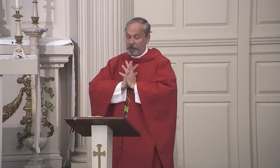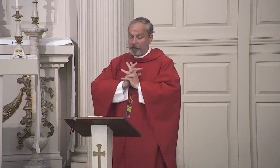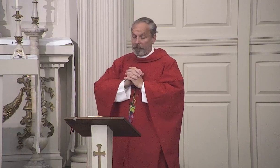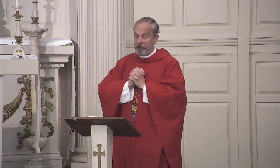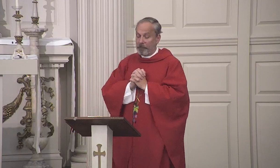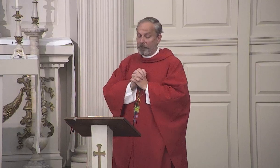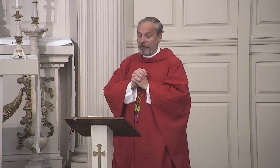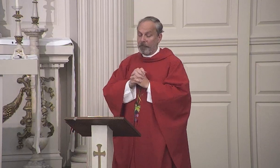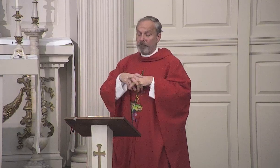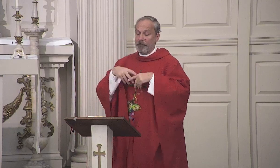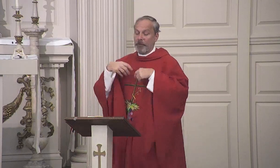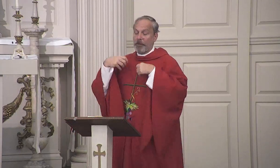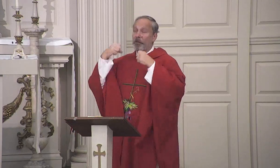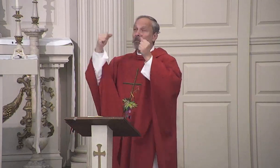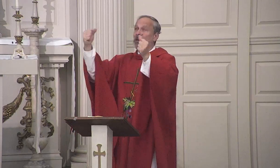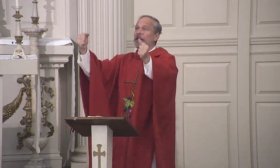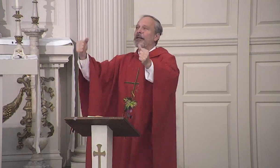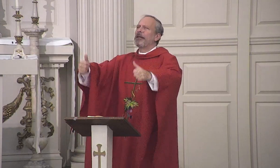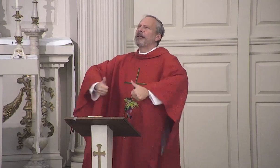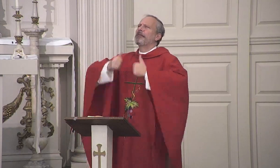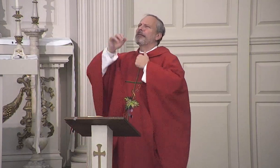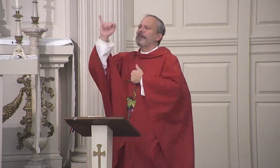Let us pray.